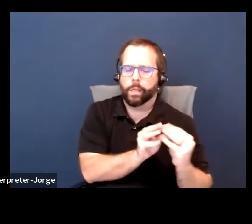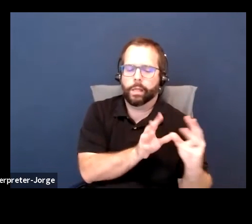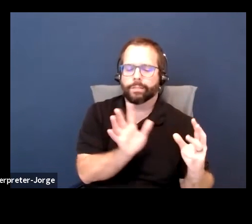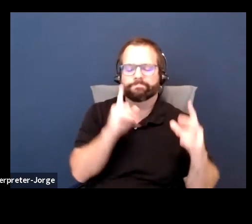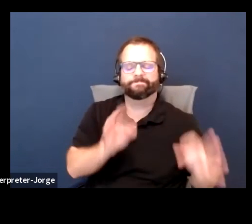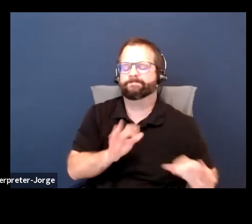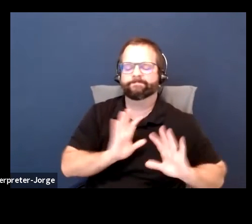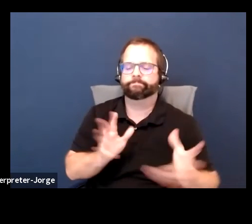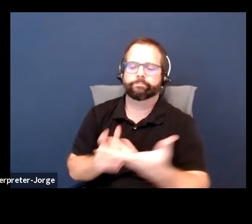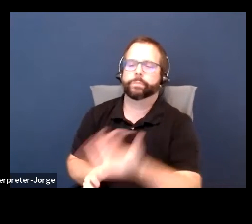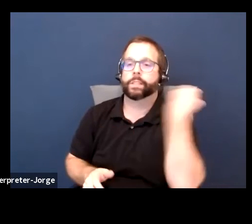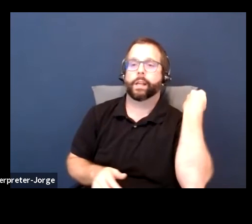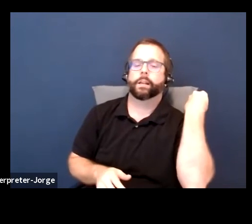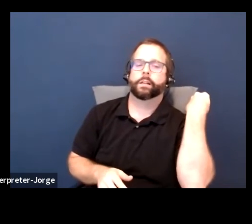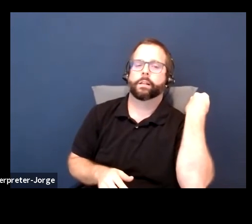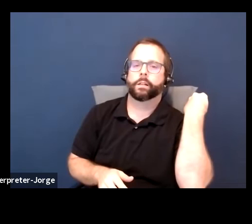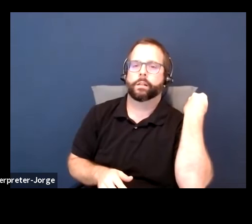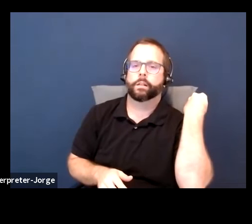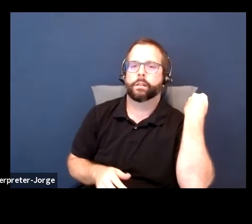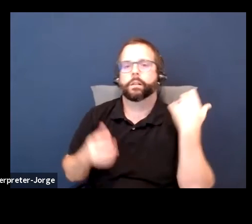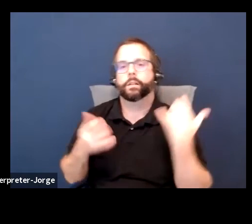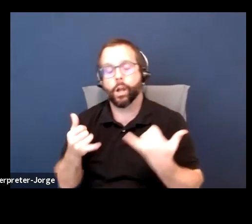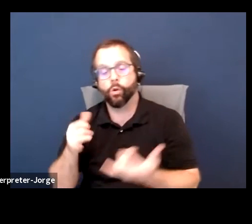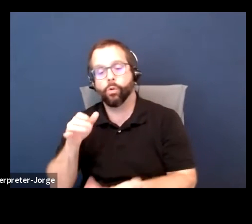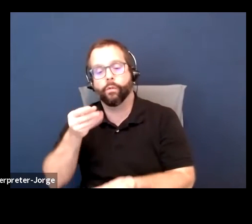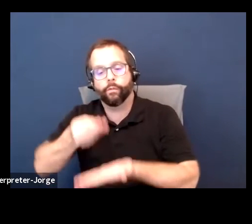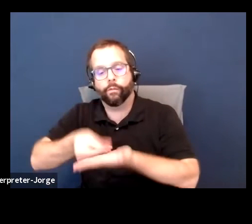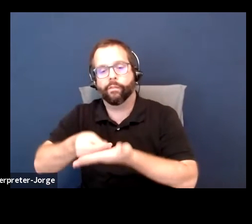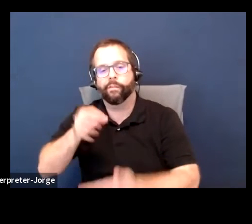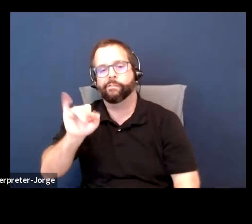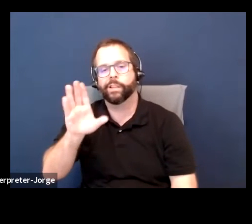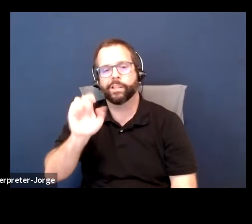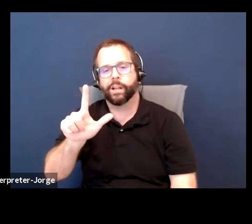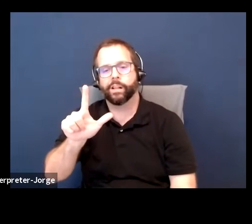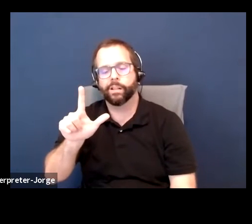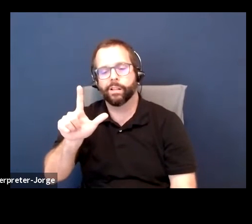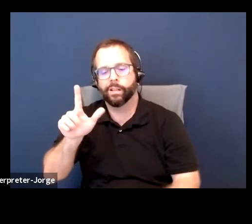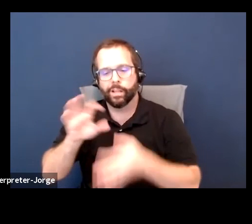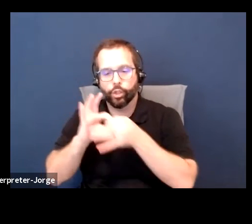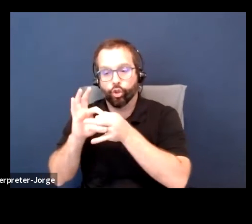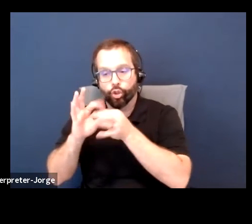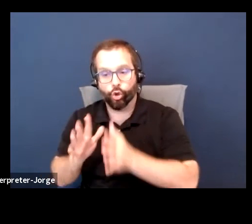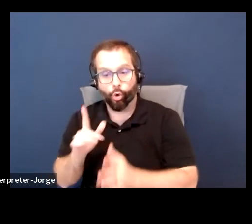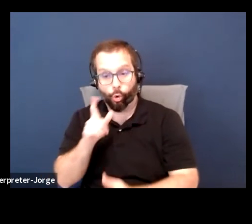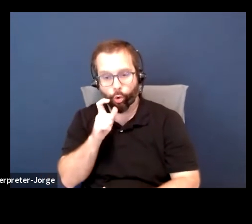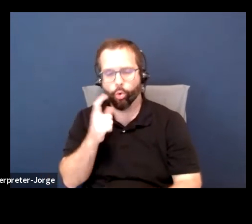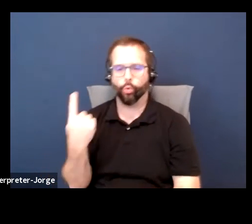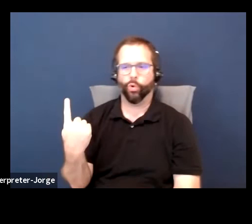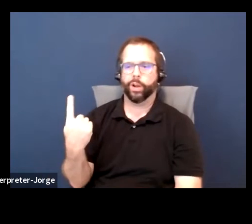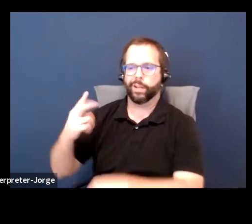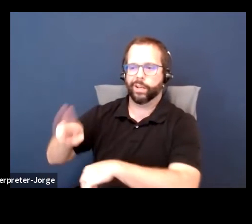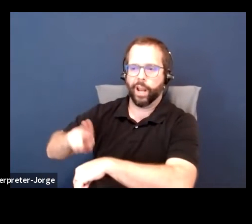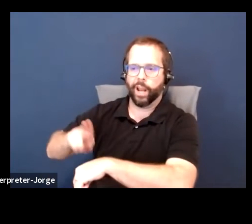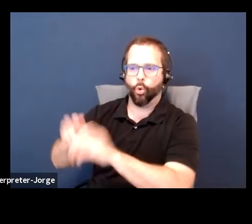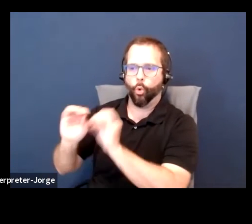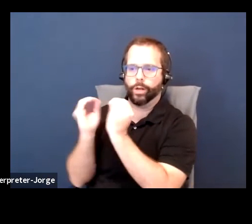now the fiscal intermediary comes from one entity, one national entity that you probably have